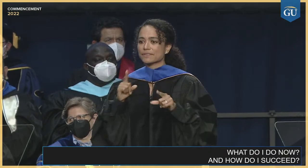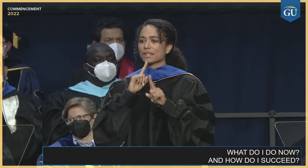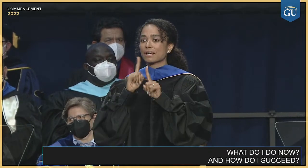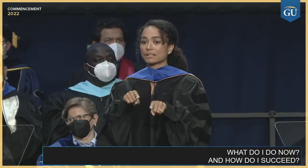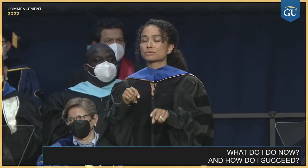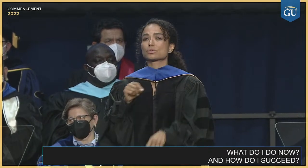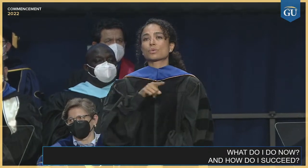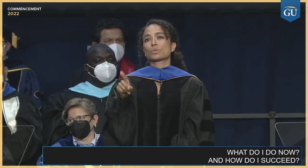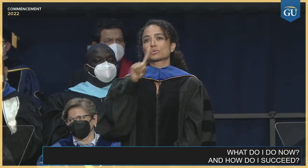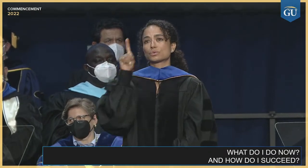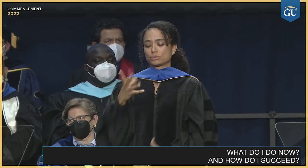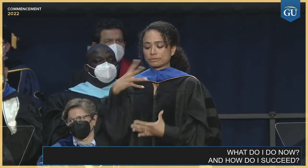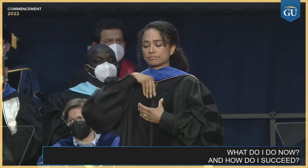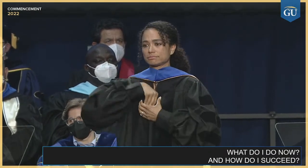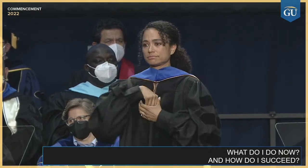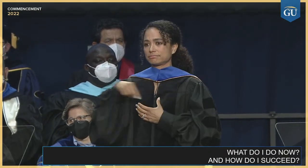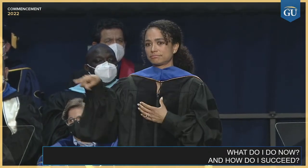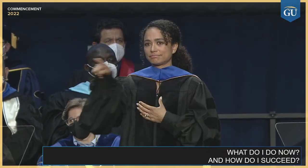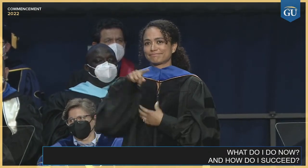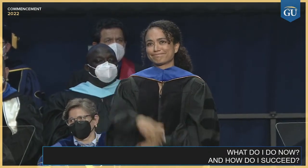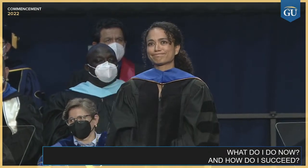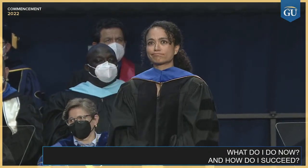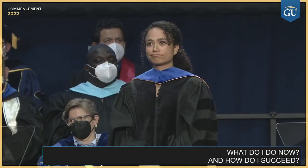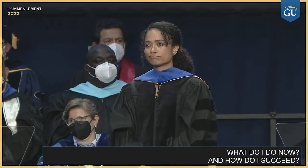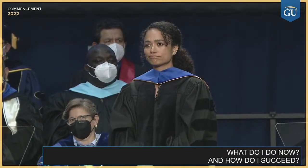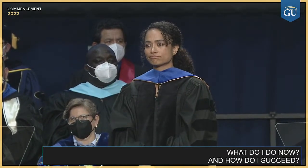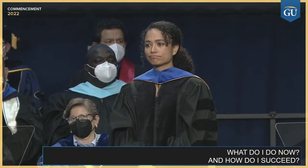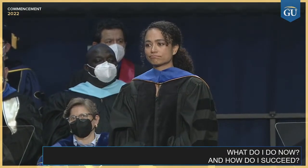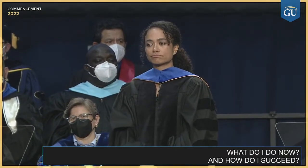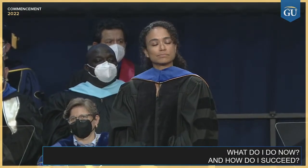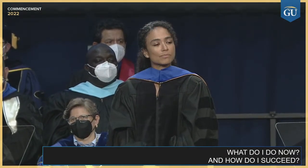The answers to all of those questions are already inside you.